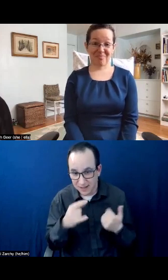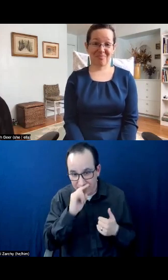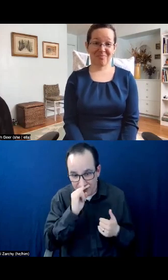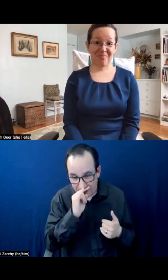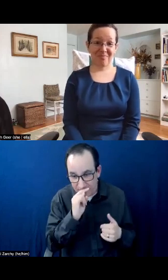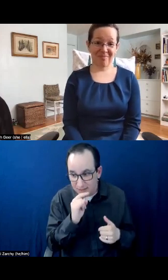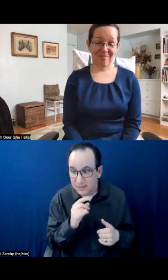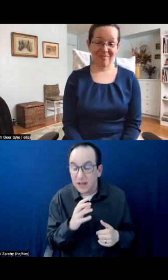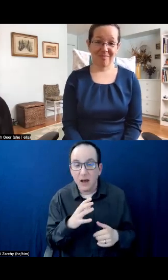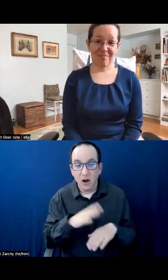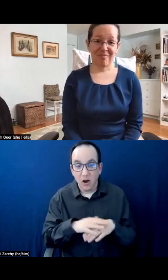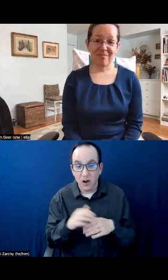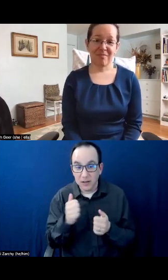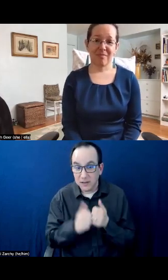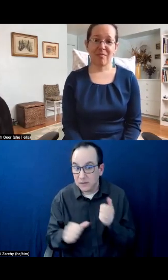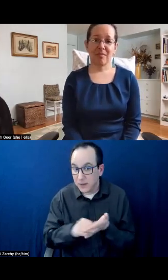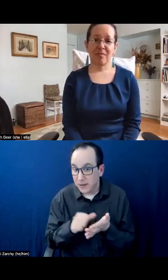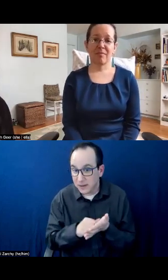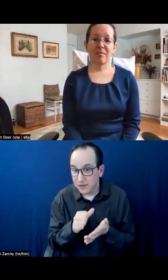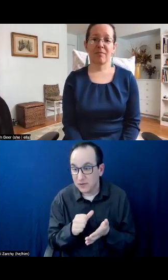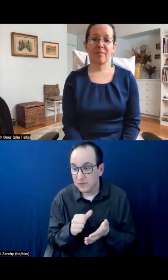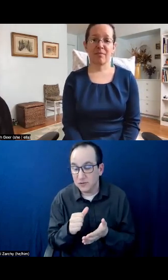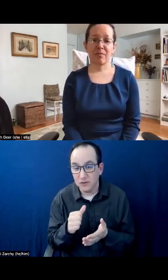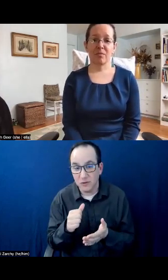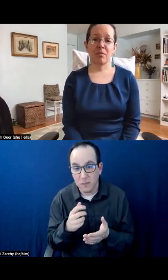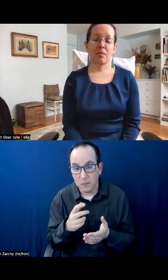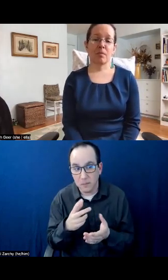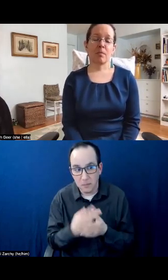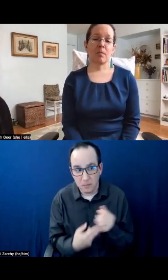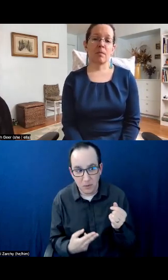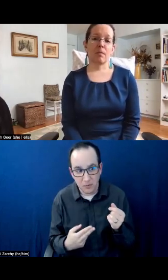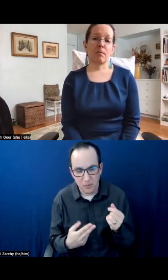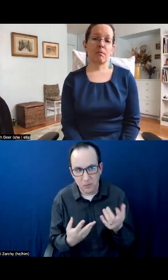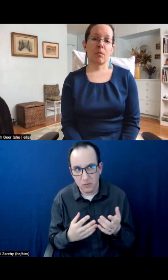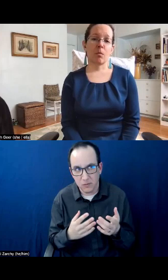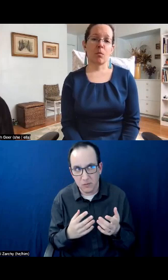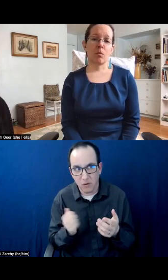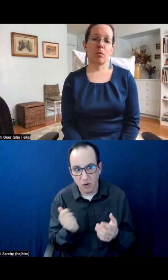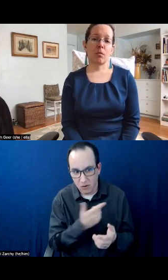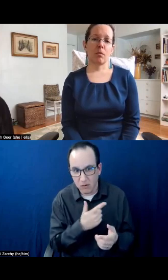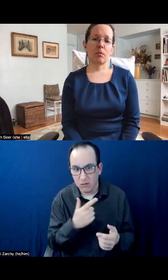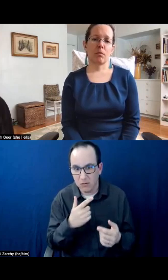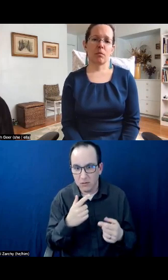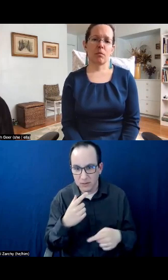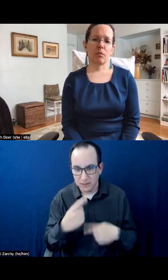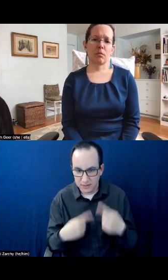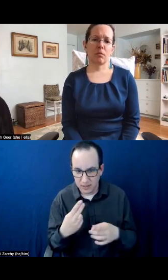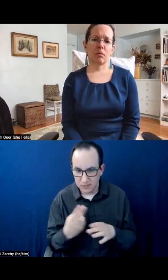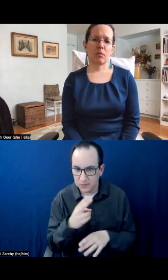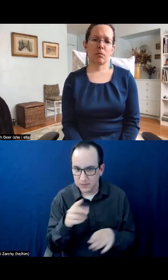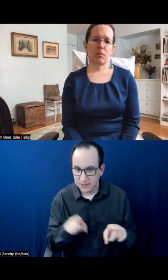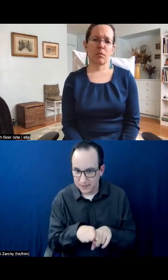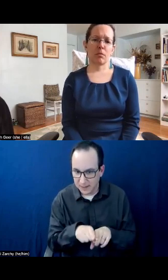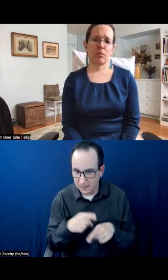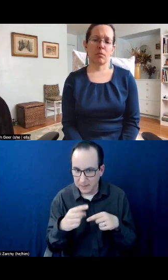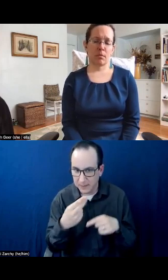a great book. A lot of a lot of the kids love playing with it.